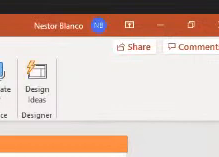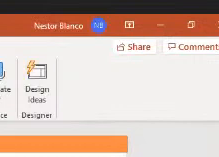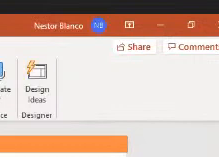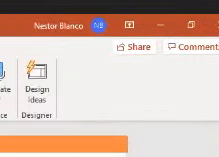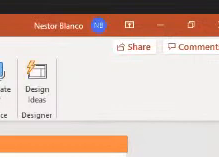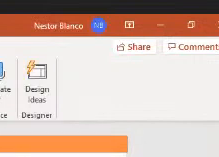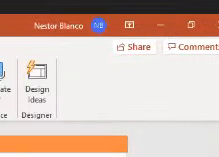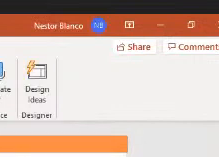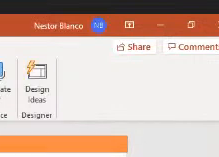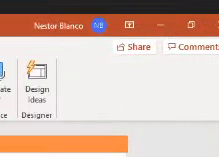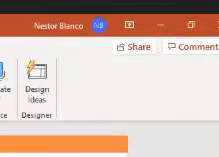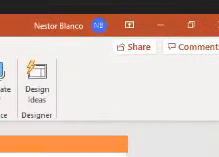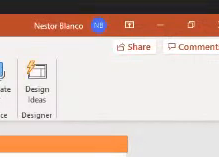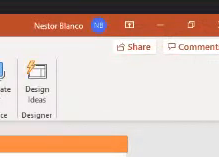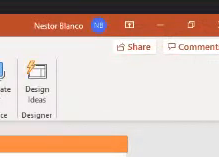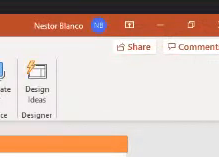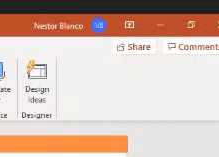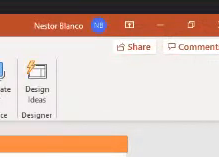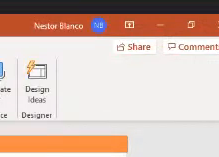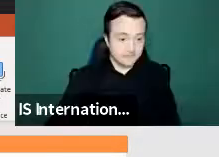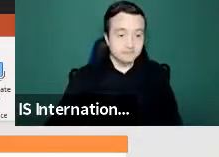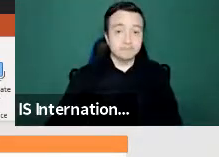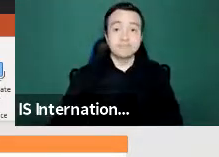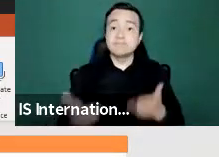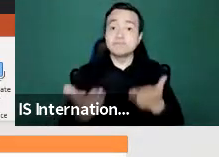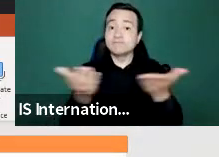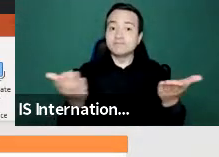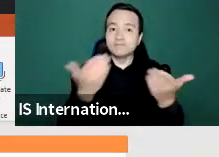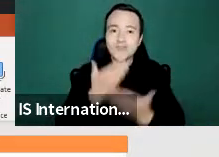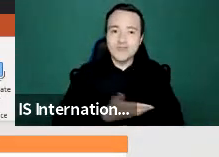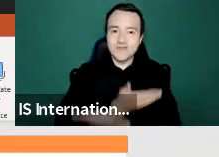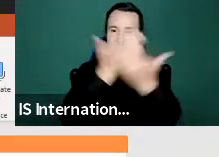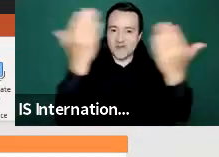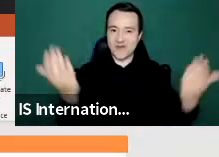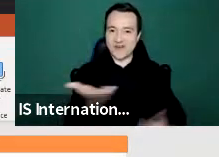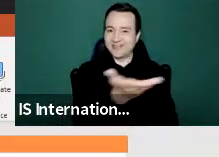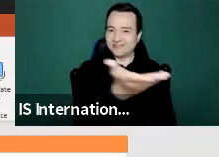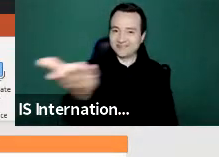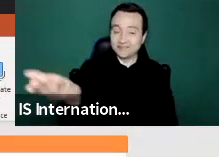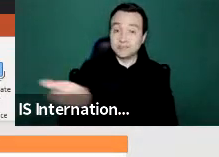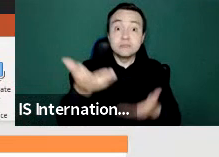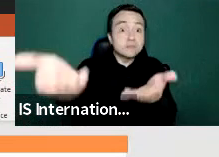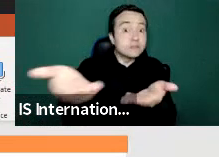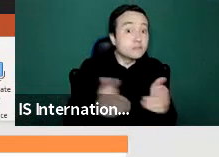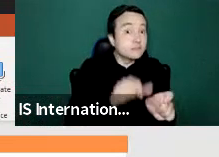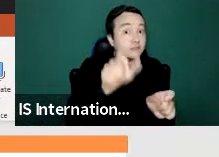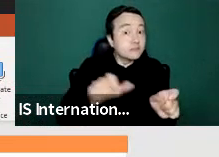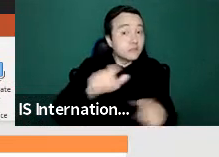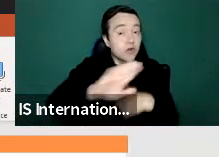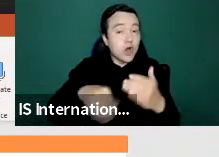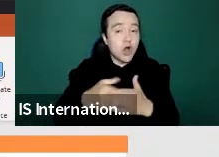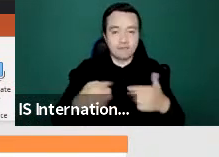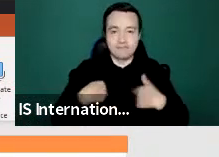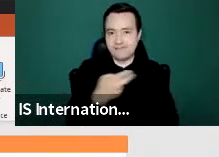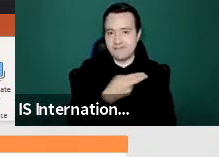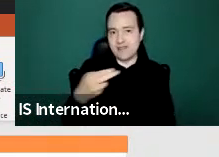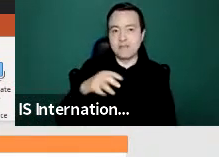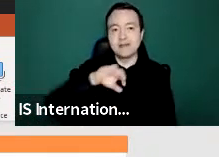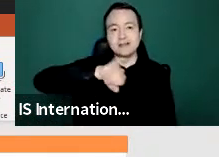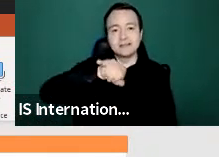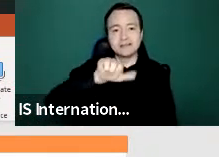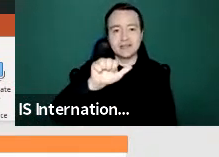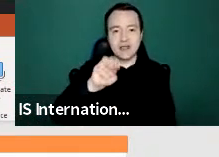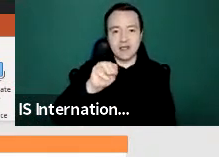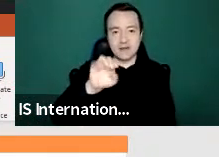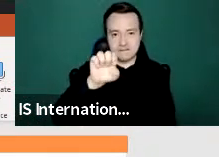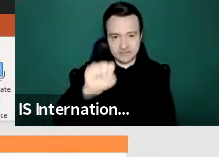So a very good morning and welcome to you all. My name is James Fitzgerald. I'm the Director of the